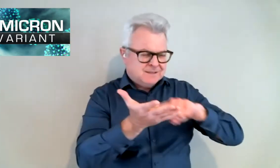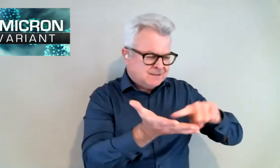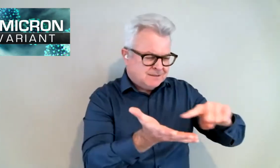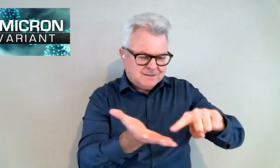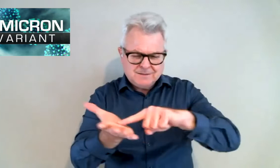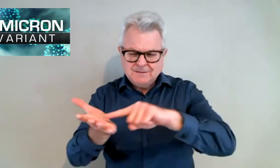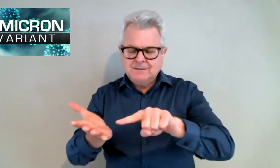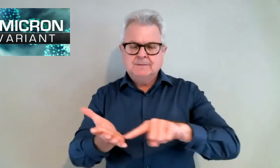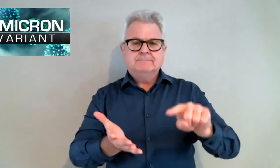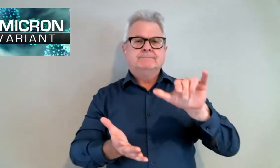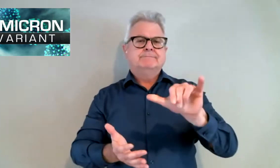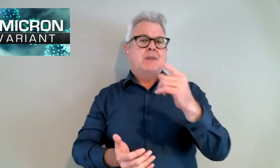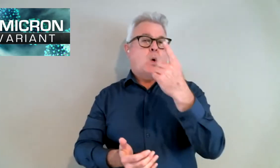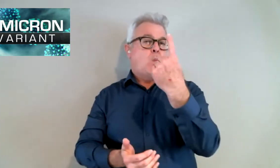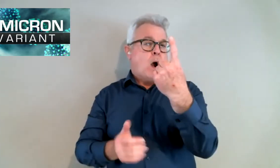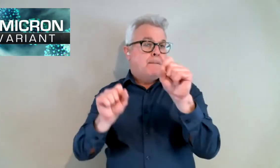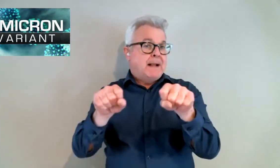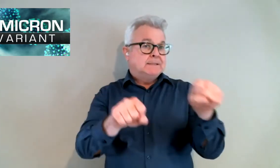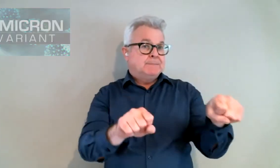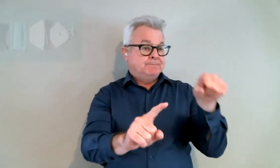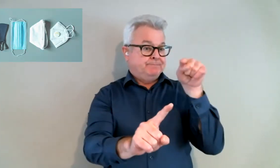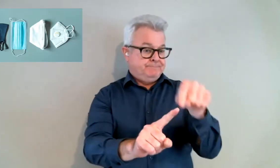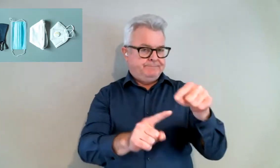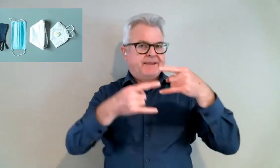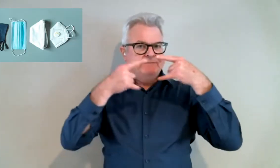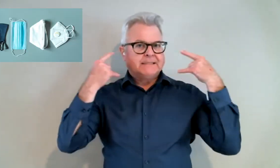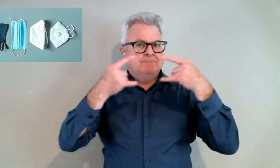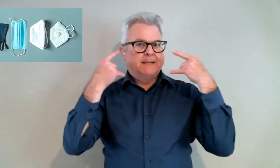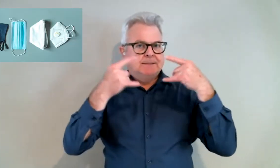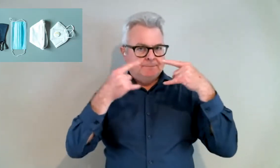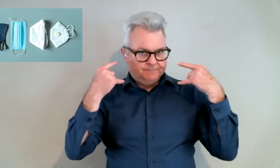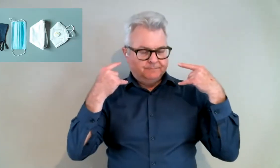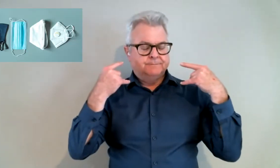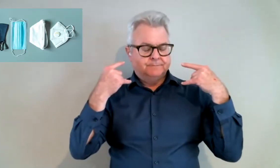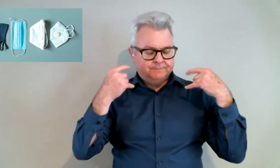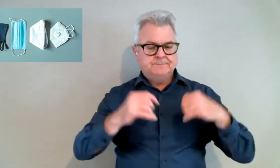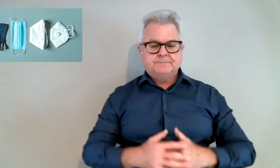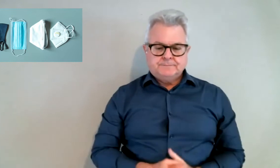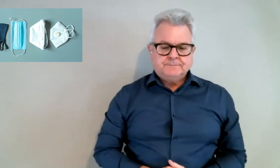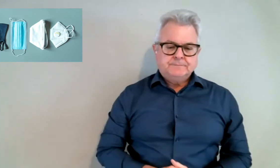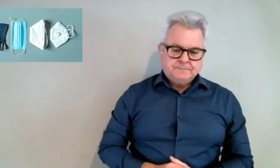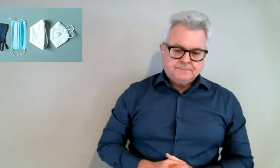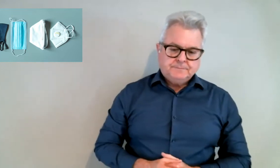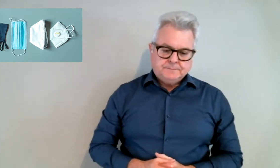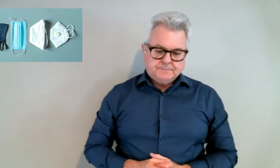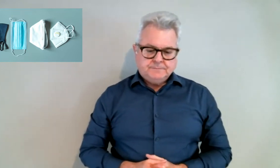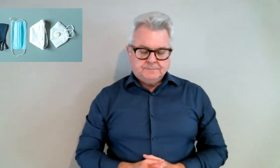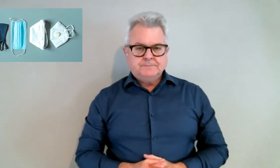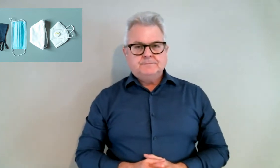been going up. Research and scientists have investigated to figure out that one possibility is due because of the face masks that we're